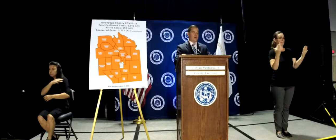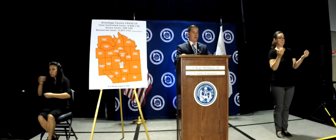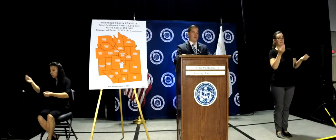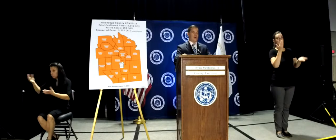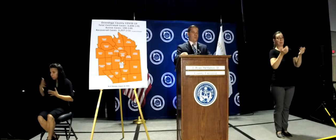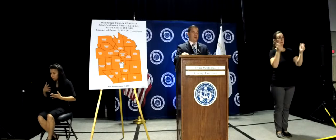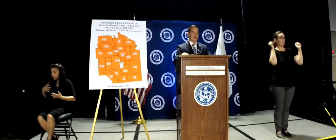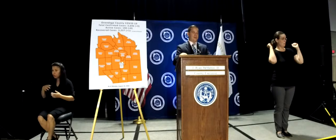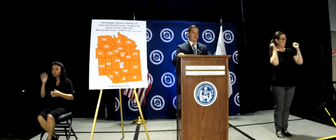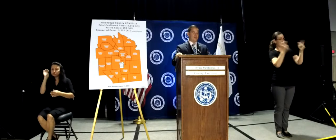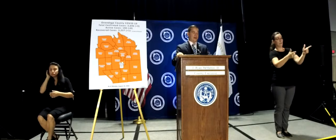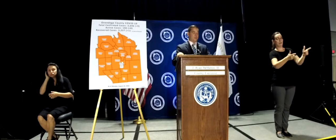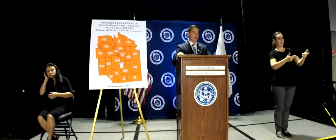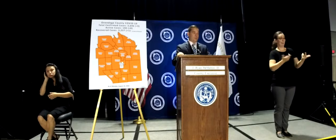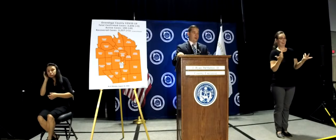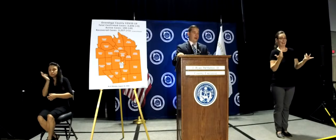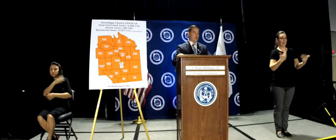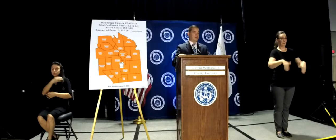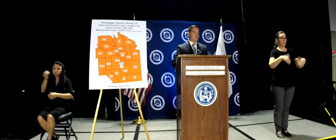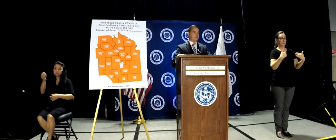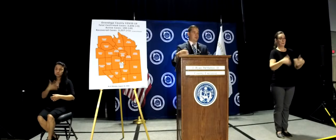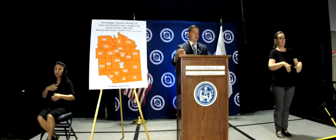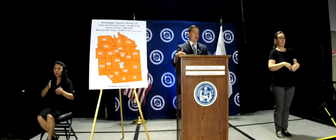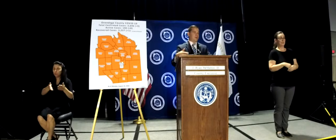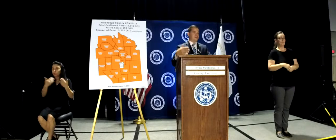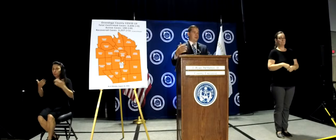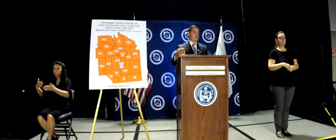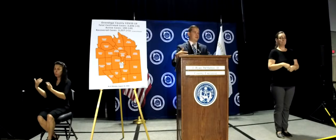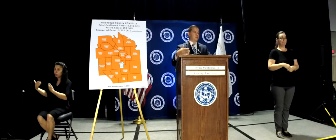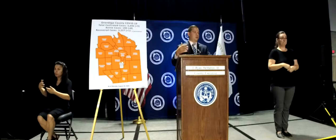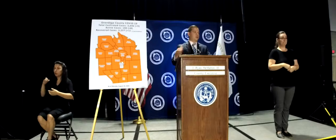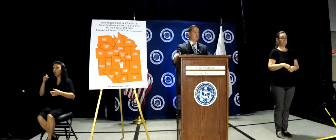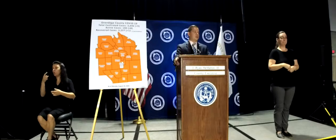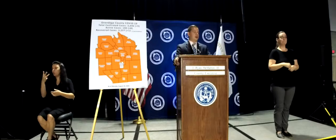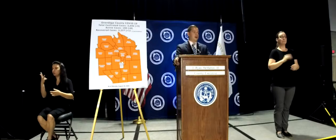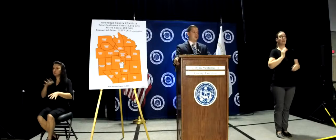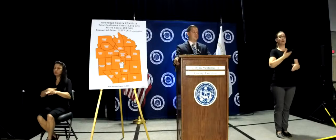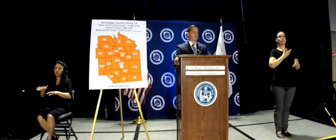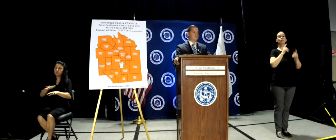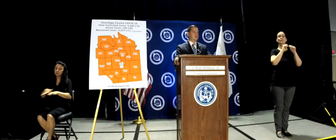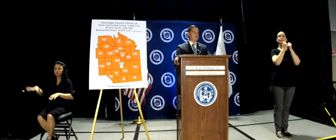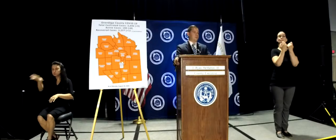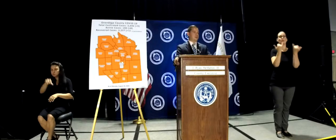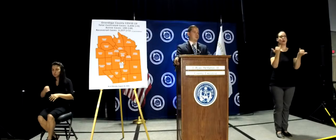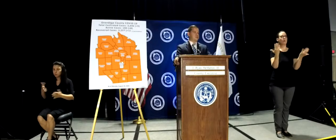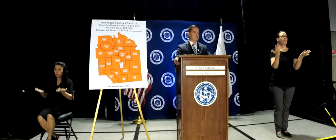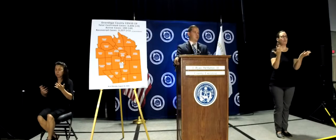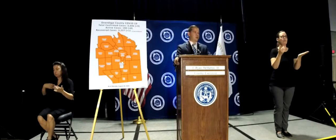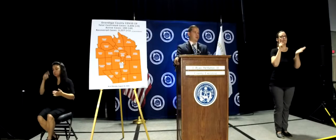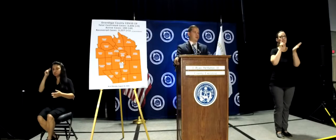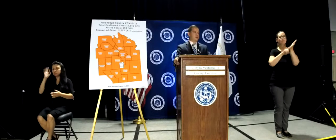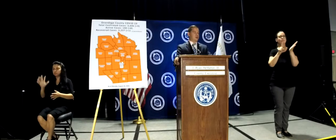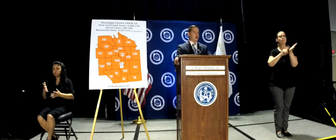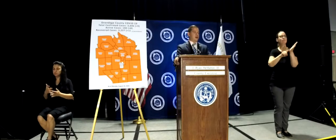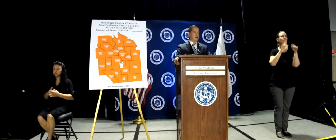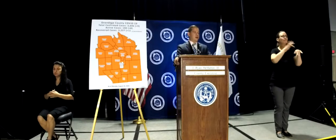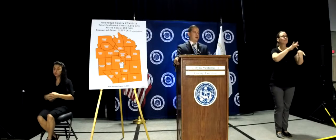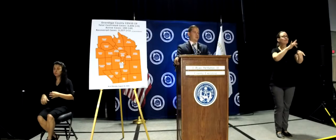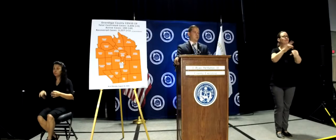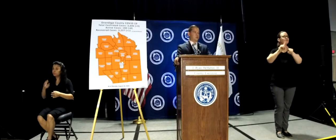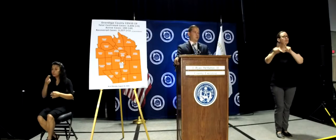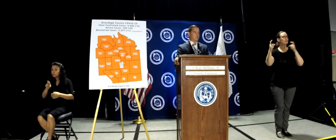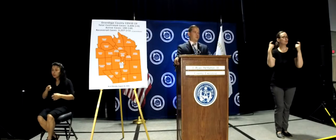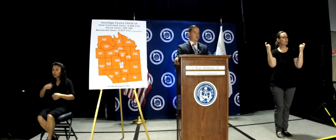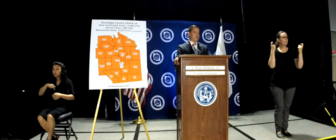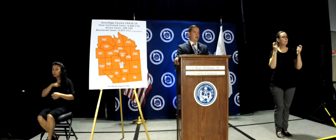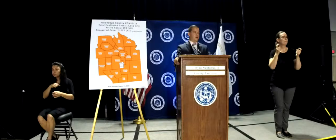them are open. They're allowed to be open now. Our teams are going out and doing the inspections this week and